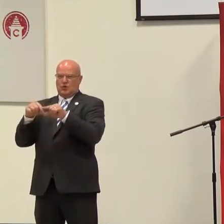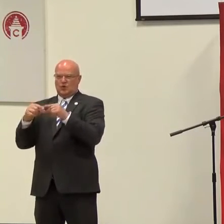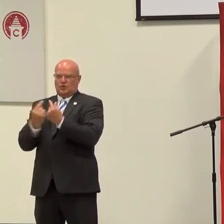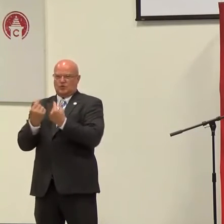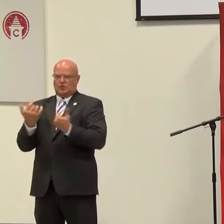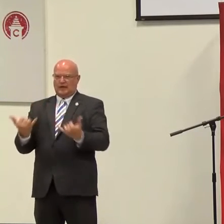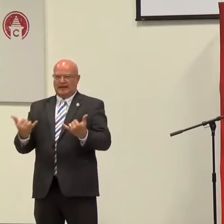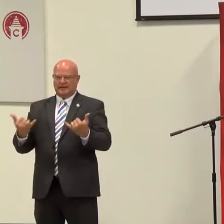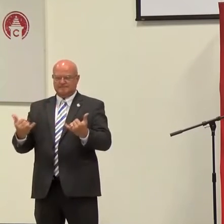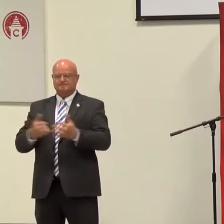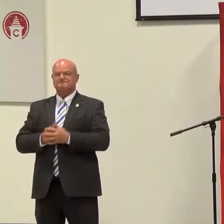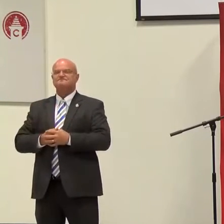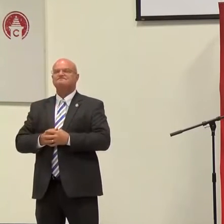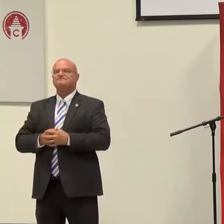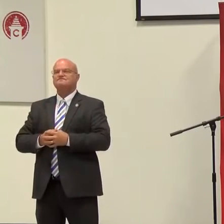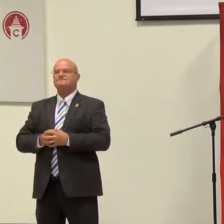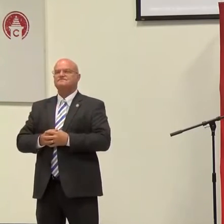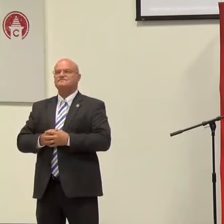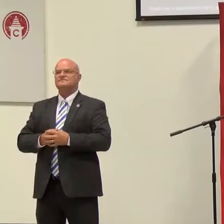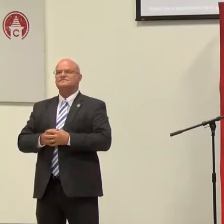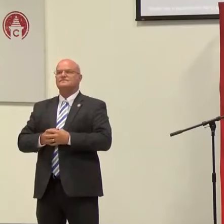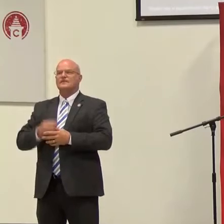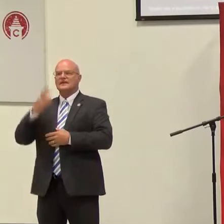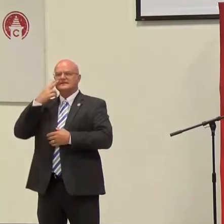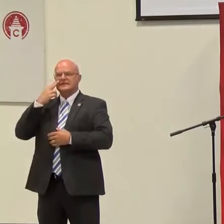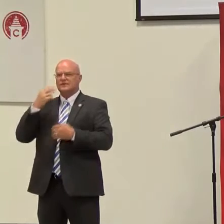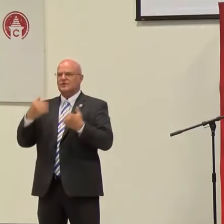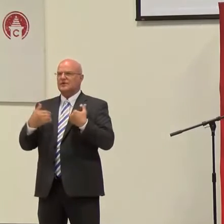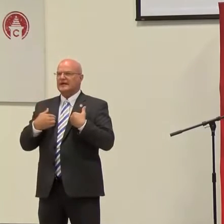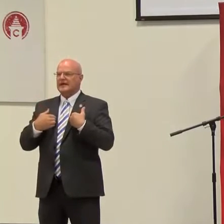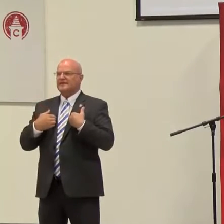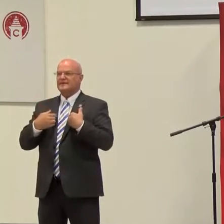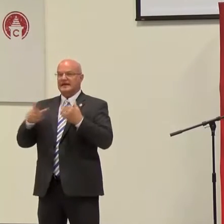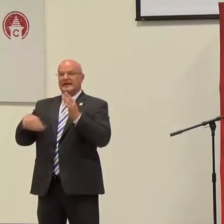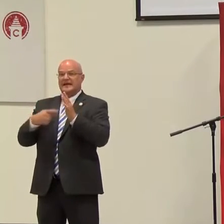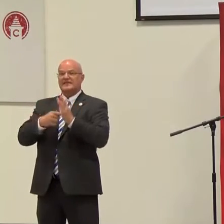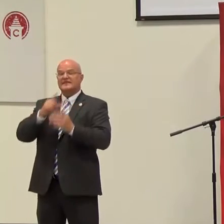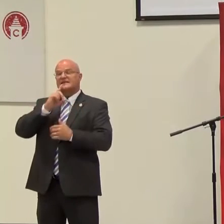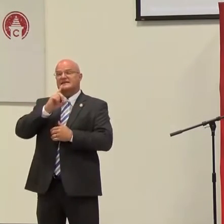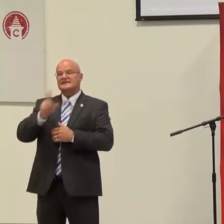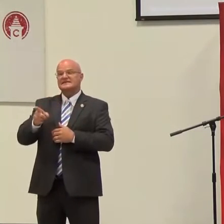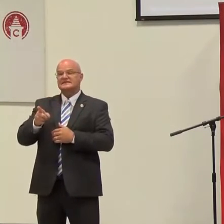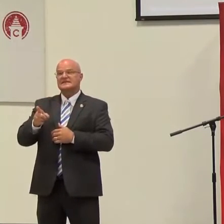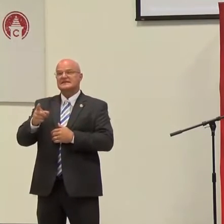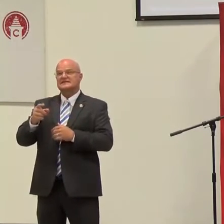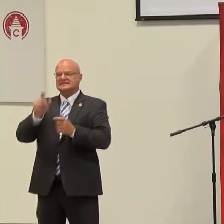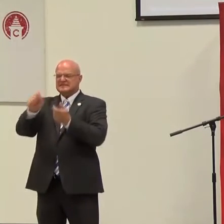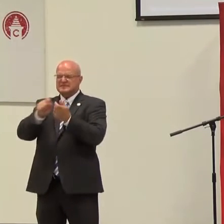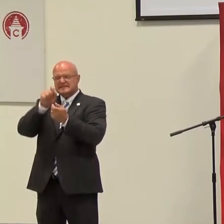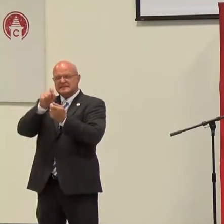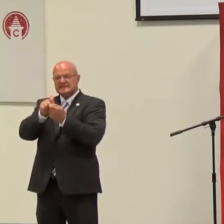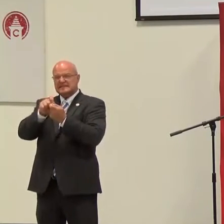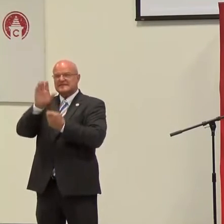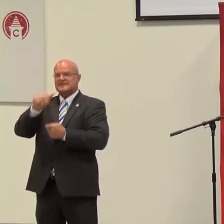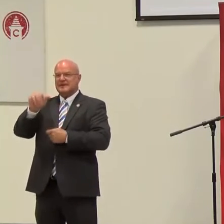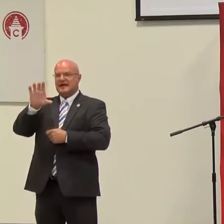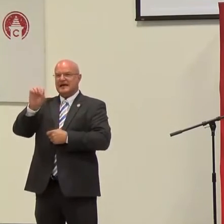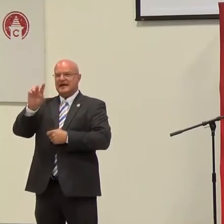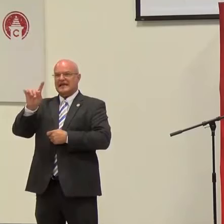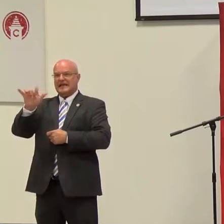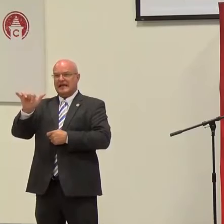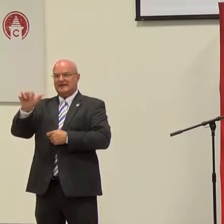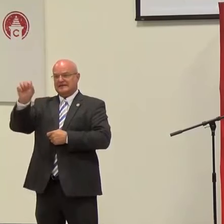rate. And then let's see what we have, and this is specific by county